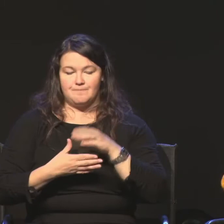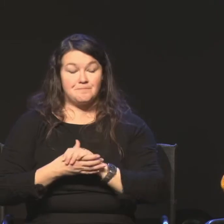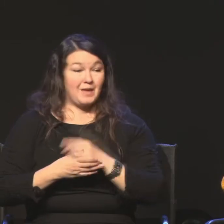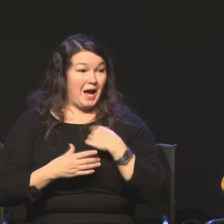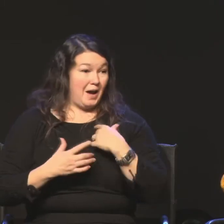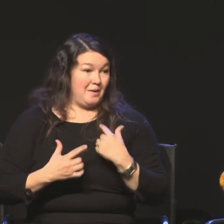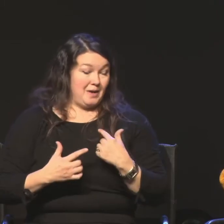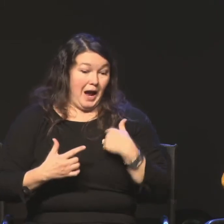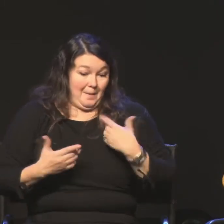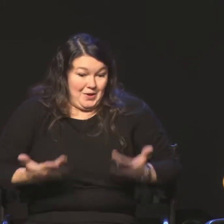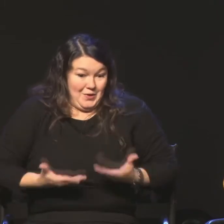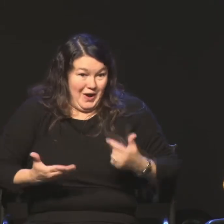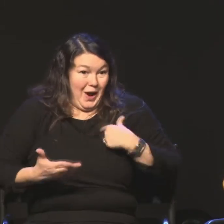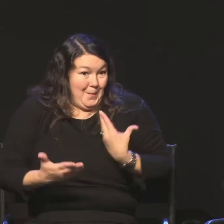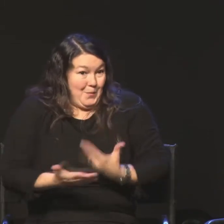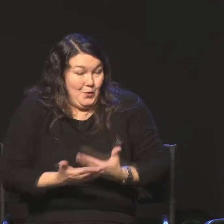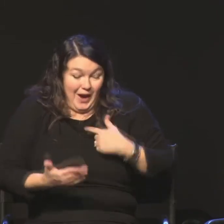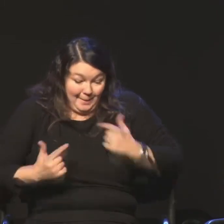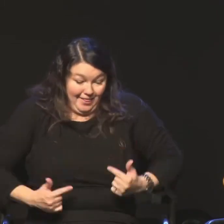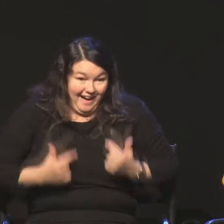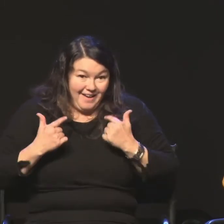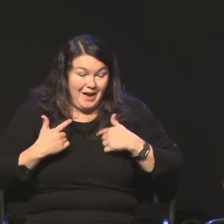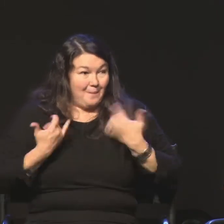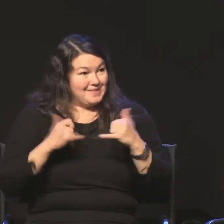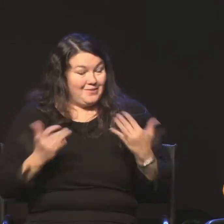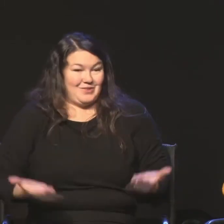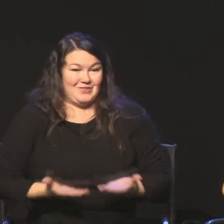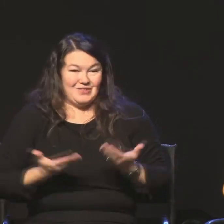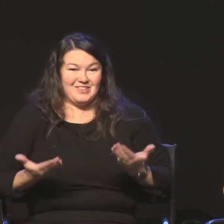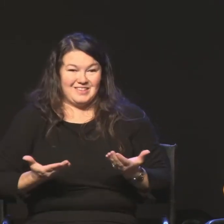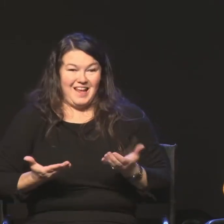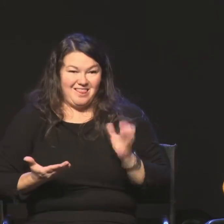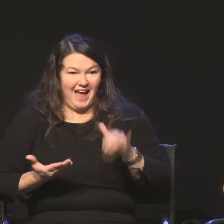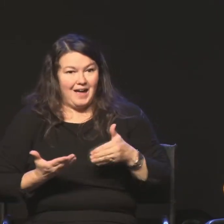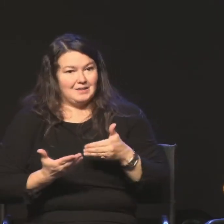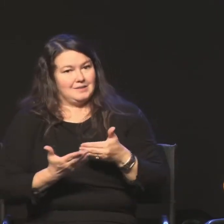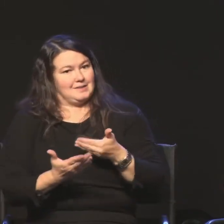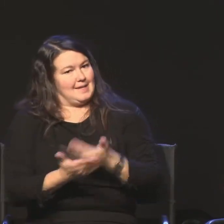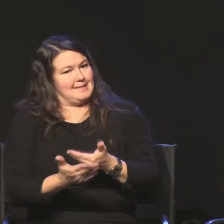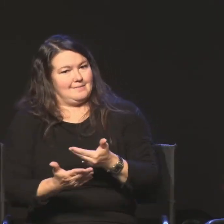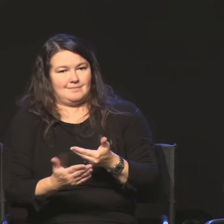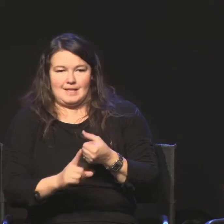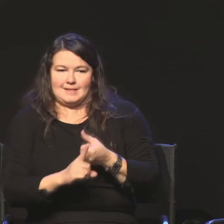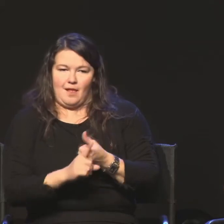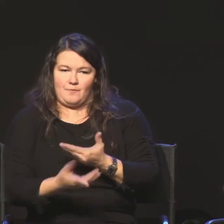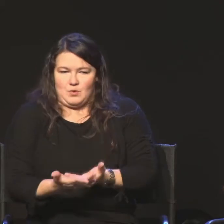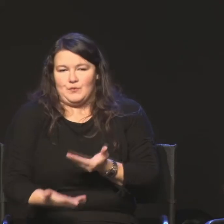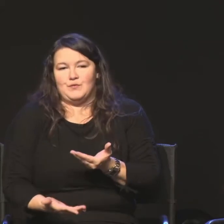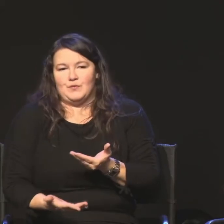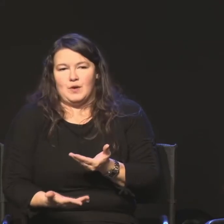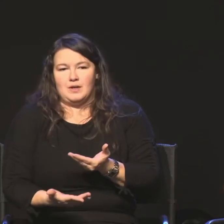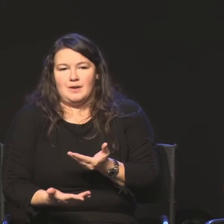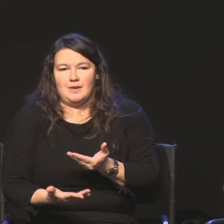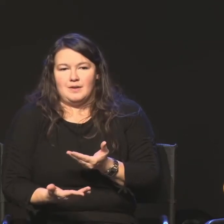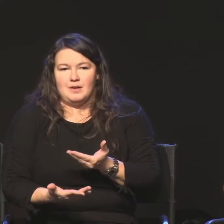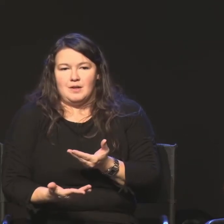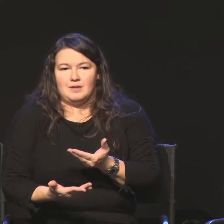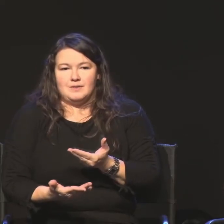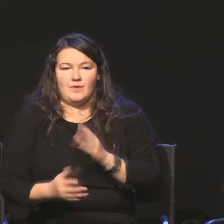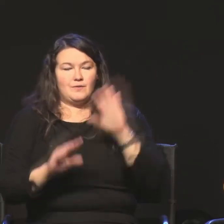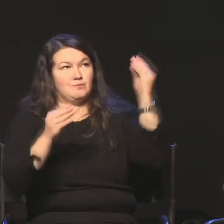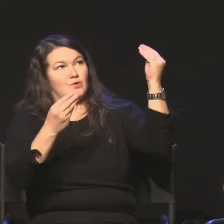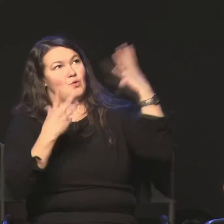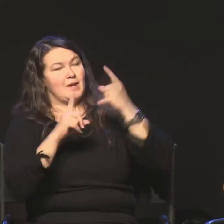living proof. I'm still here, and that's by the grace of God in so many ways. Whether it was